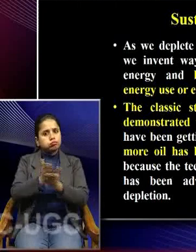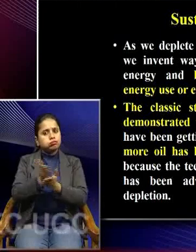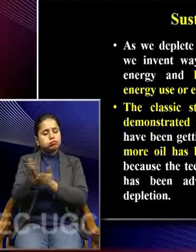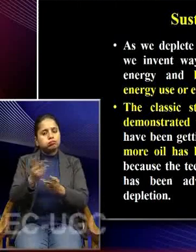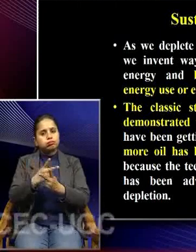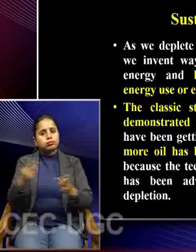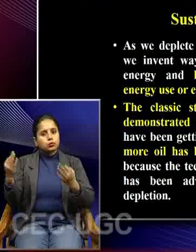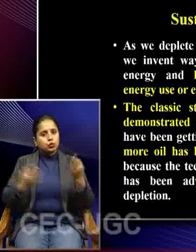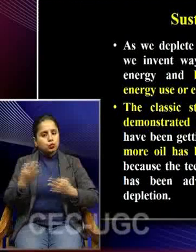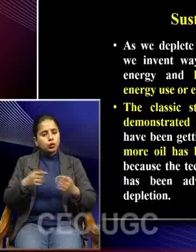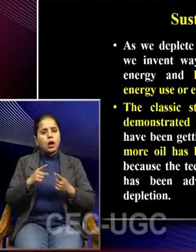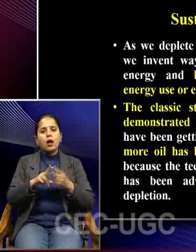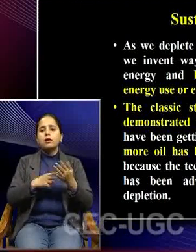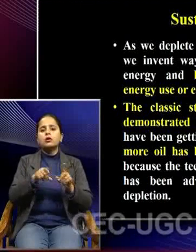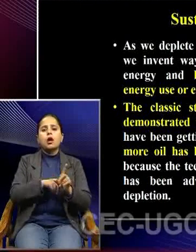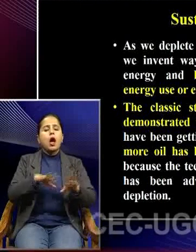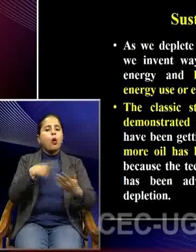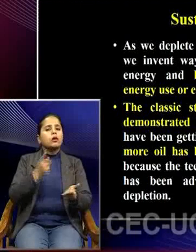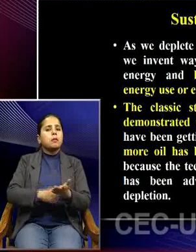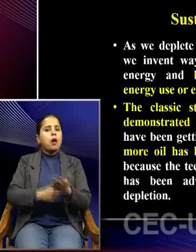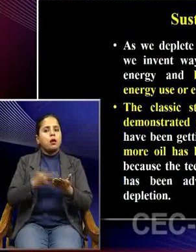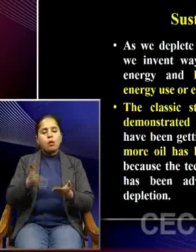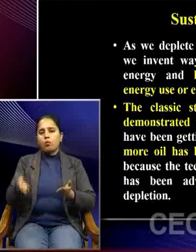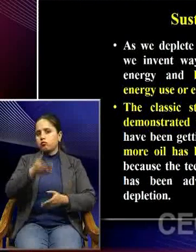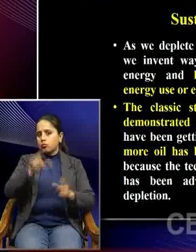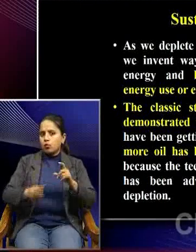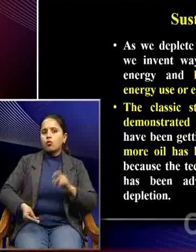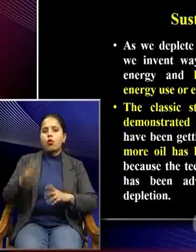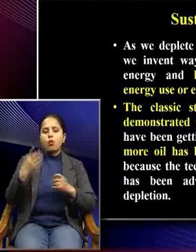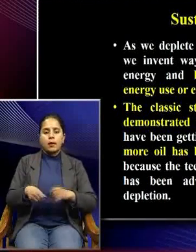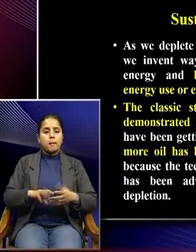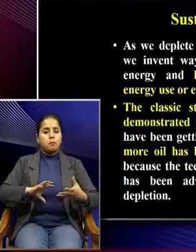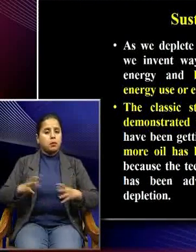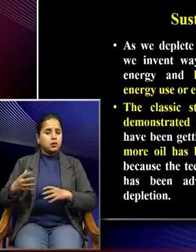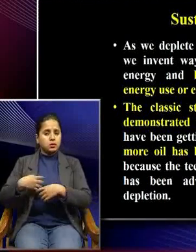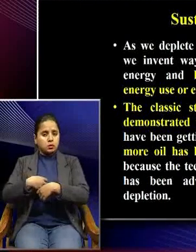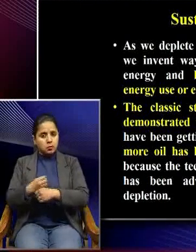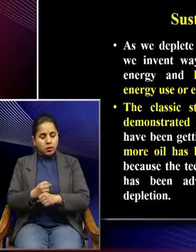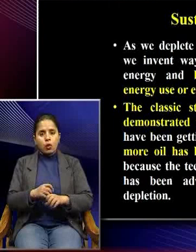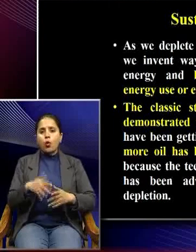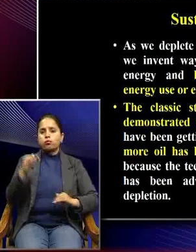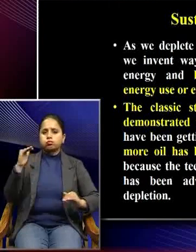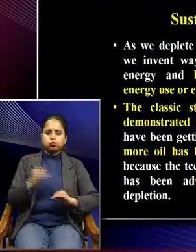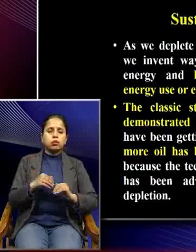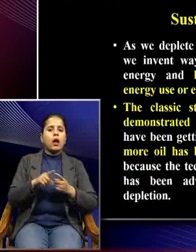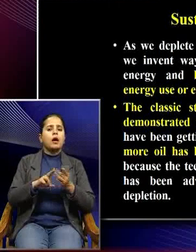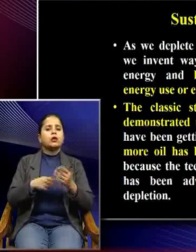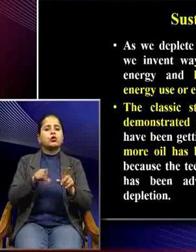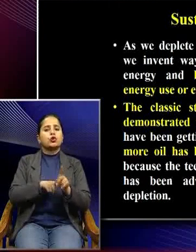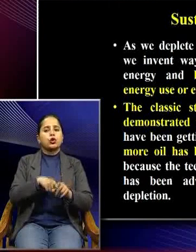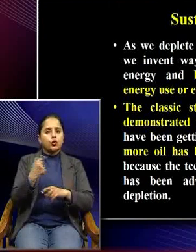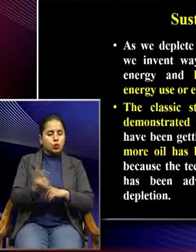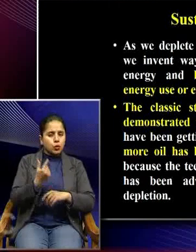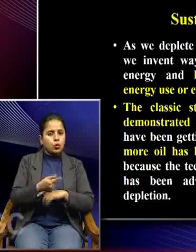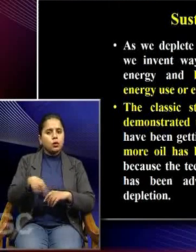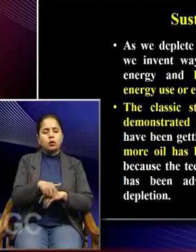with the energy demands and build up machinery and reduce the energy use through energy